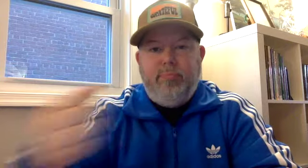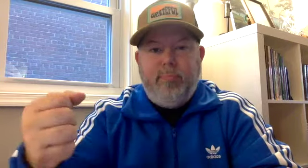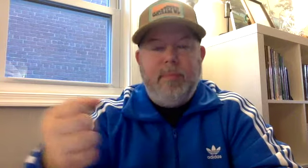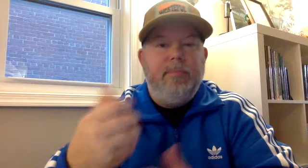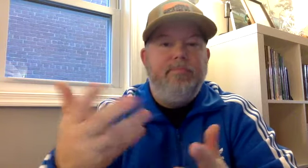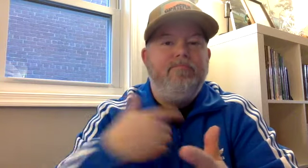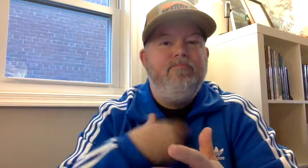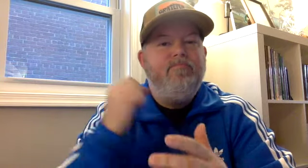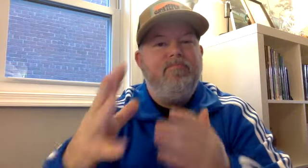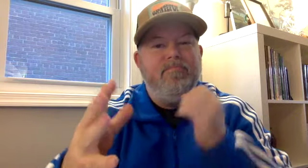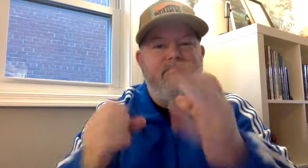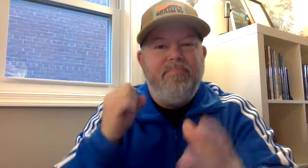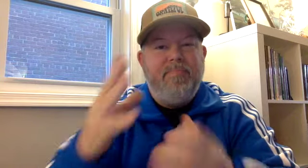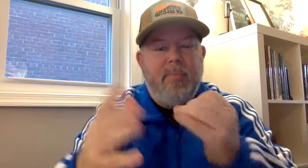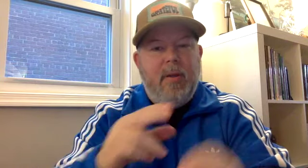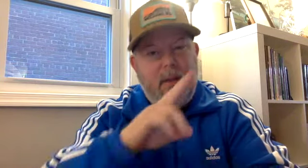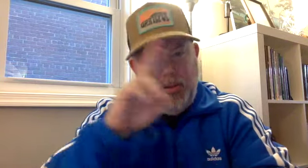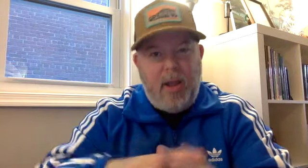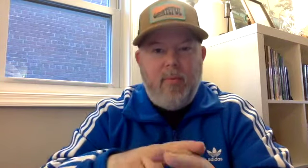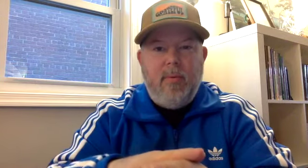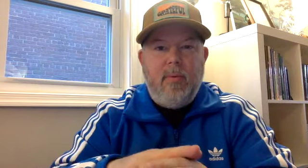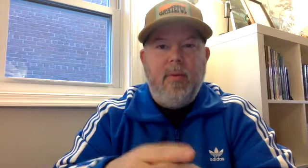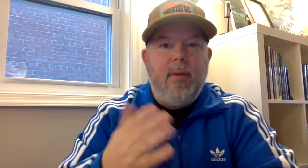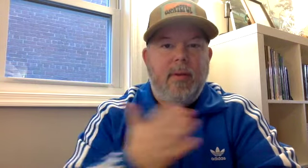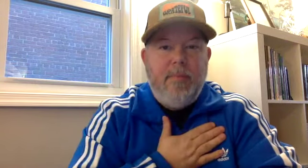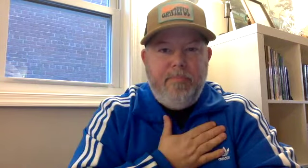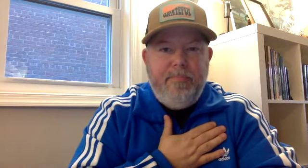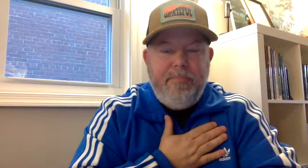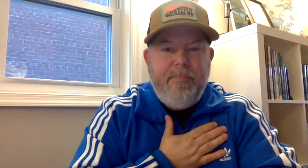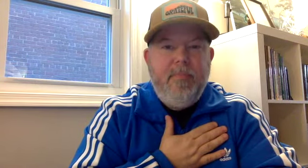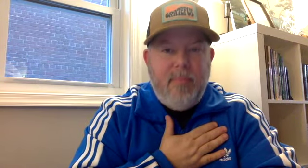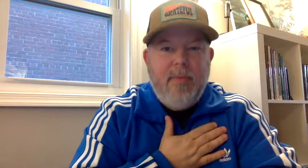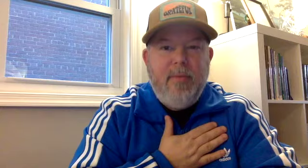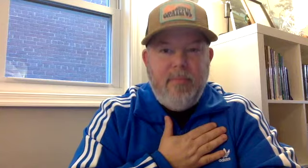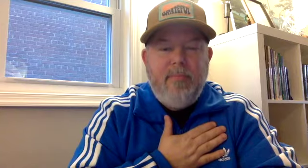2024. Graham's paradox brings up a major theme in today's Republican Party.